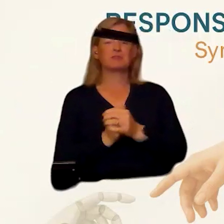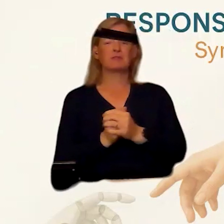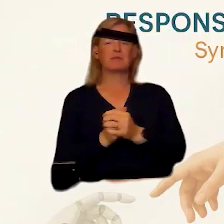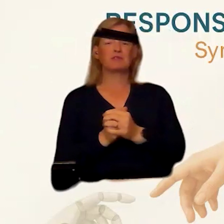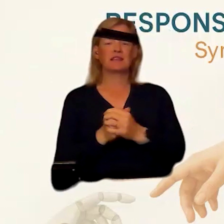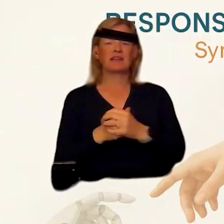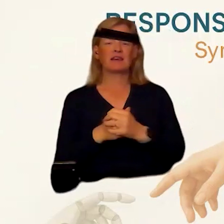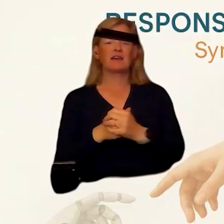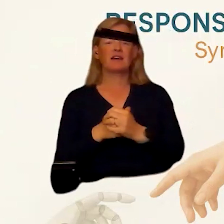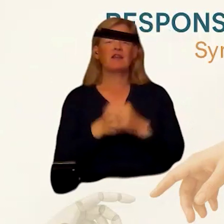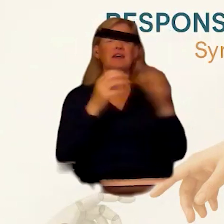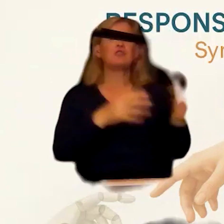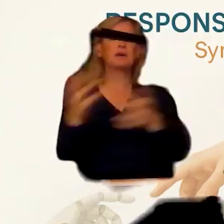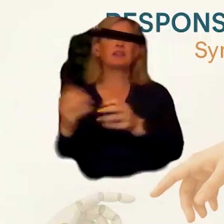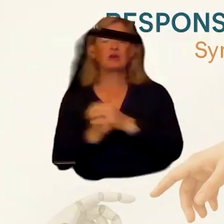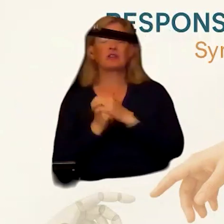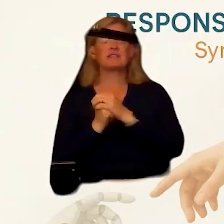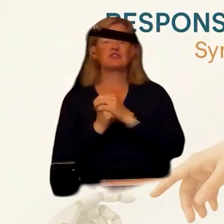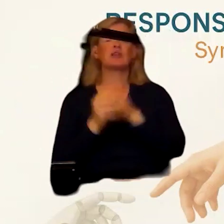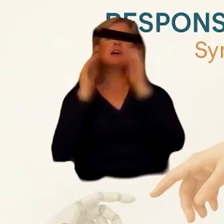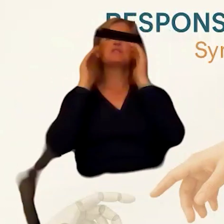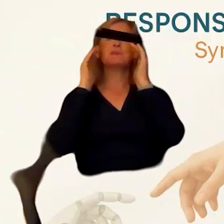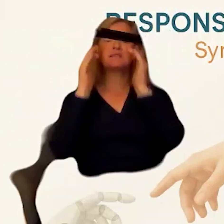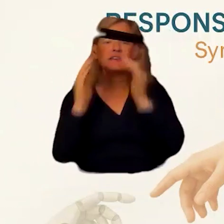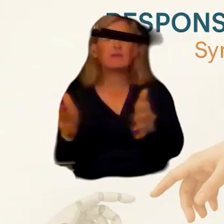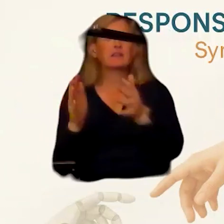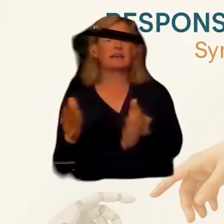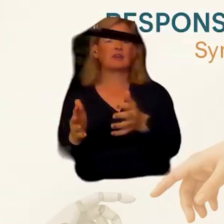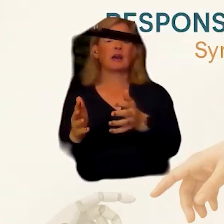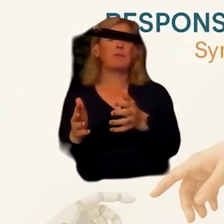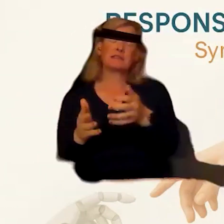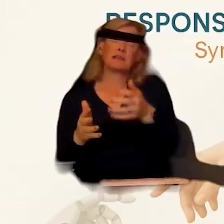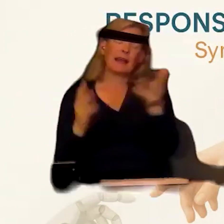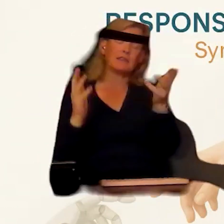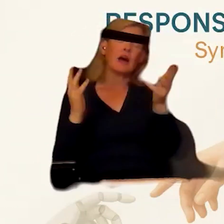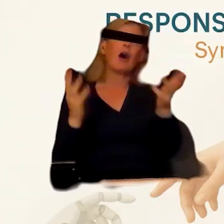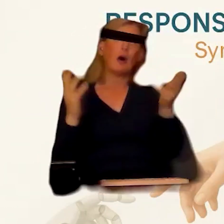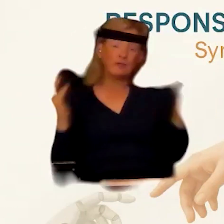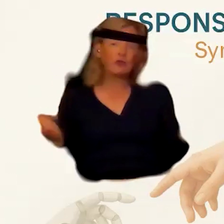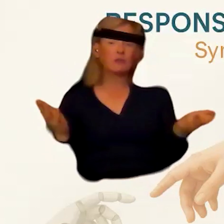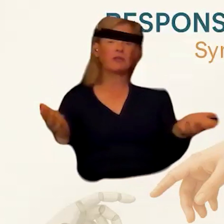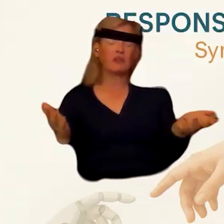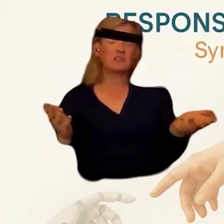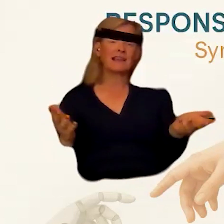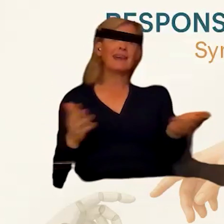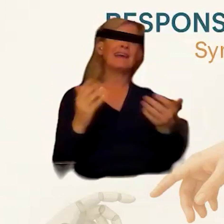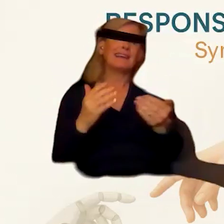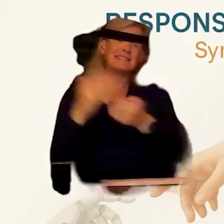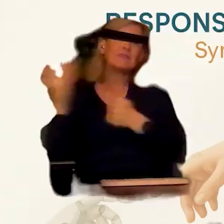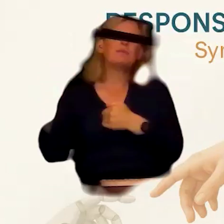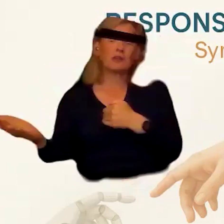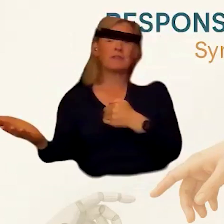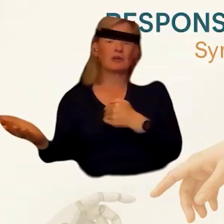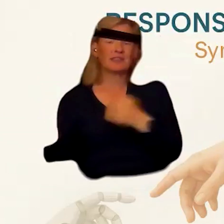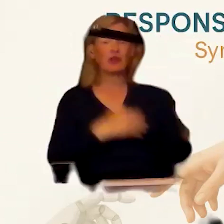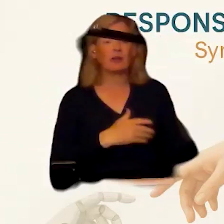was to exploit people's data than to build an organization specifically geared the opposite. And further perversely,